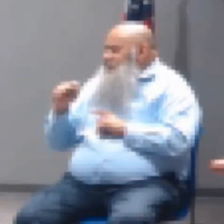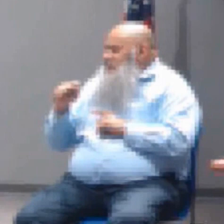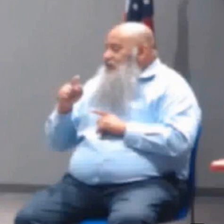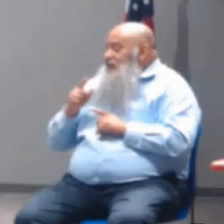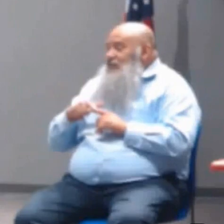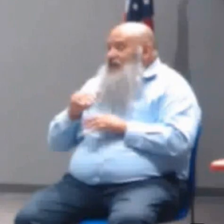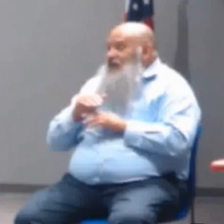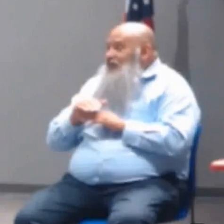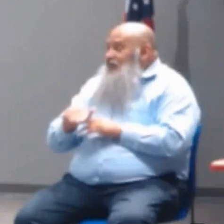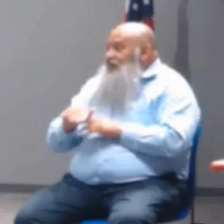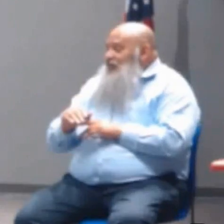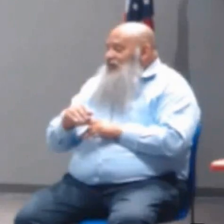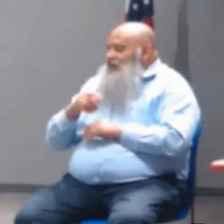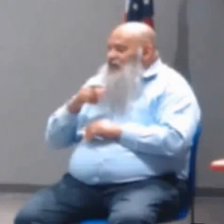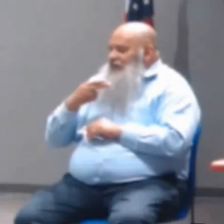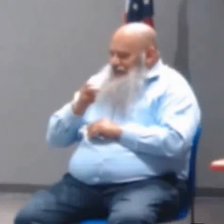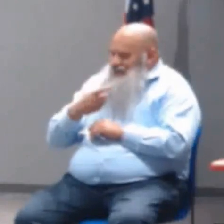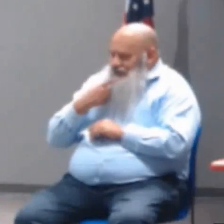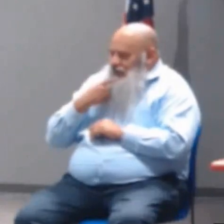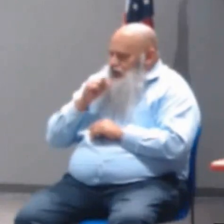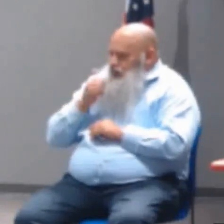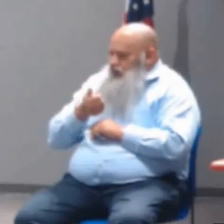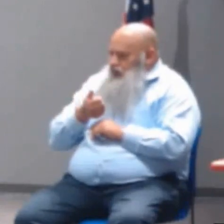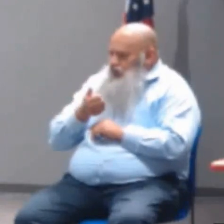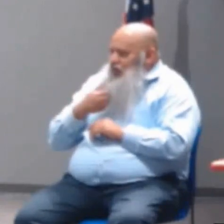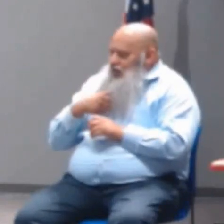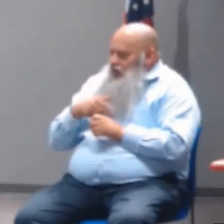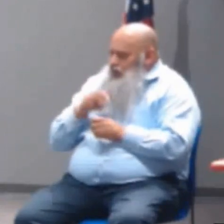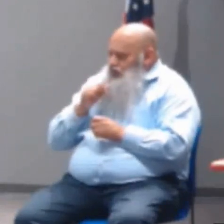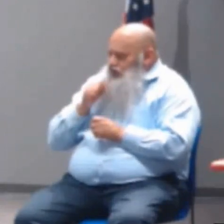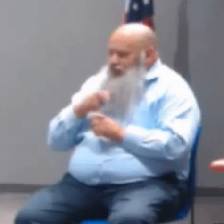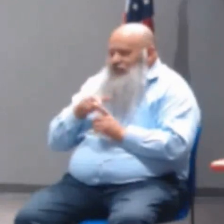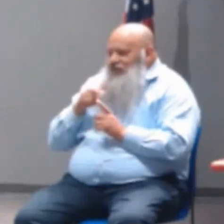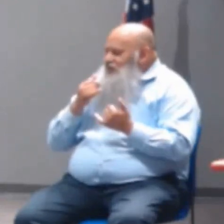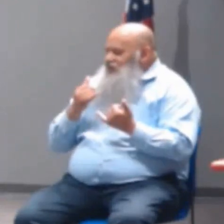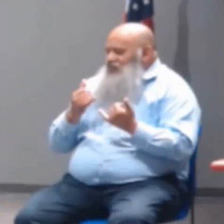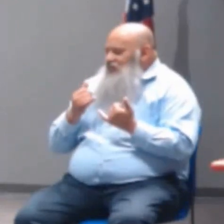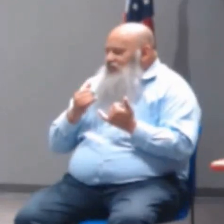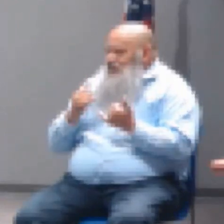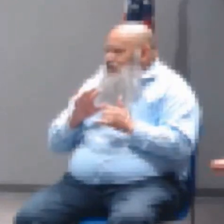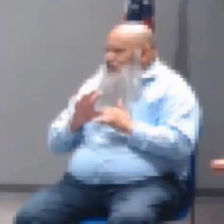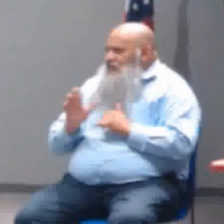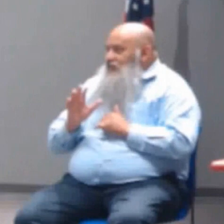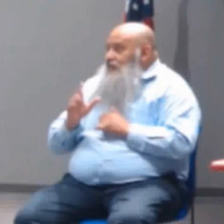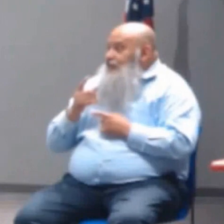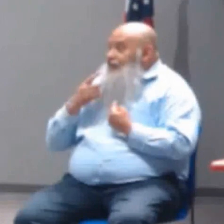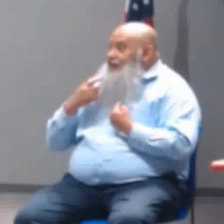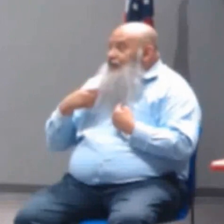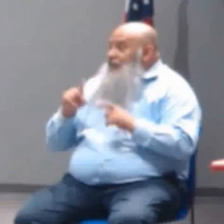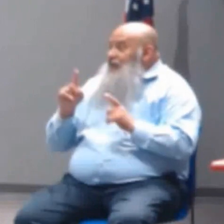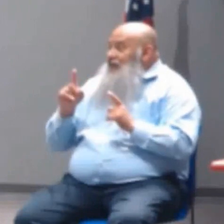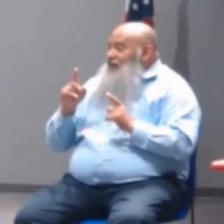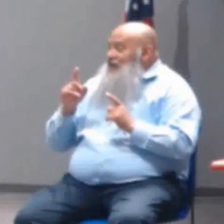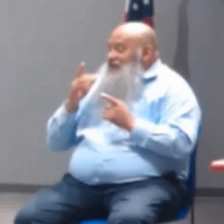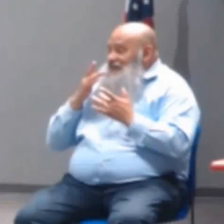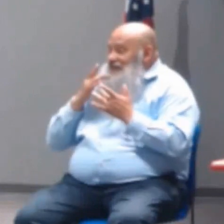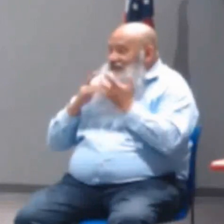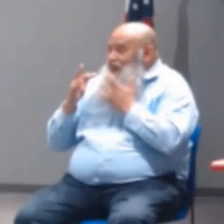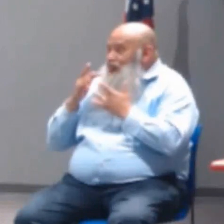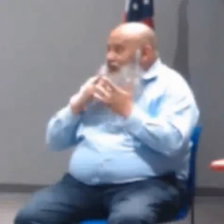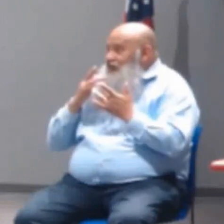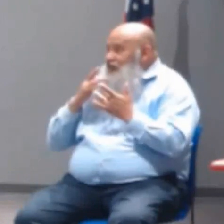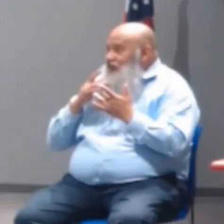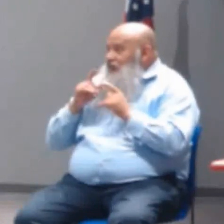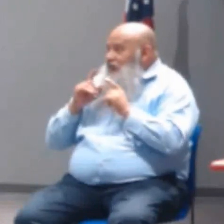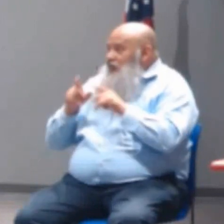But every night he said, "Tomorrow. I'll quit tomorrow, but not today." Until finally, in desperation, he